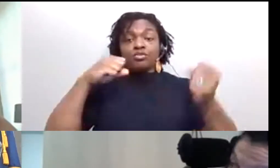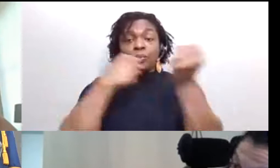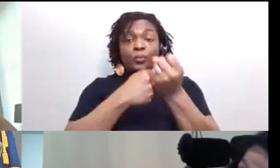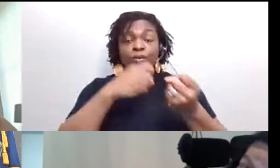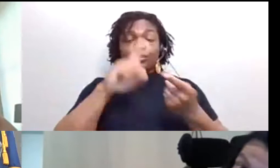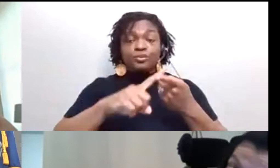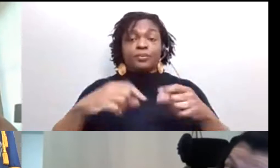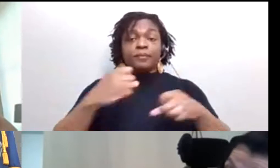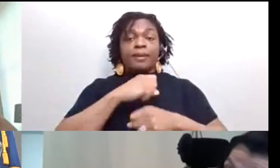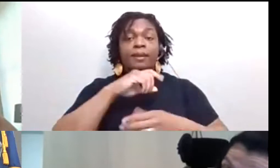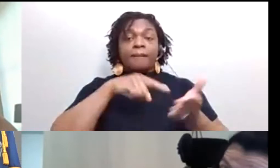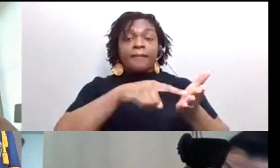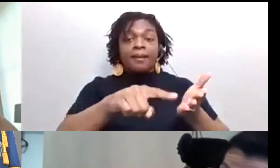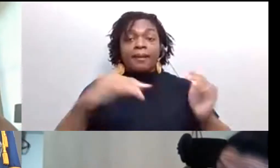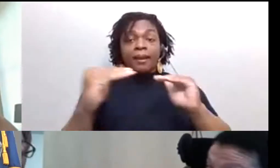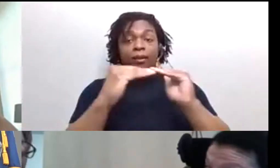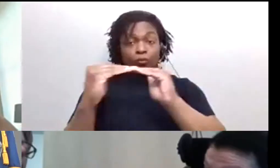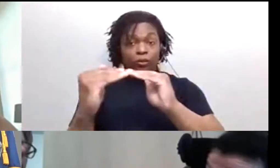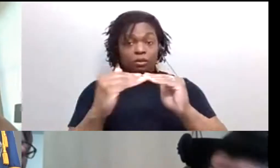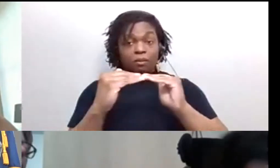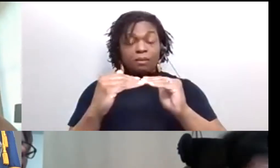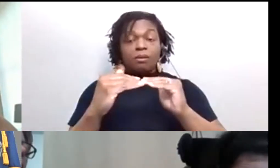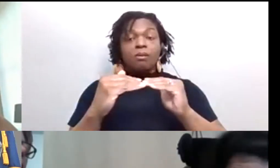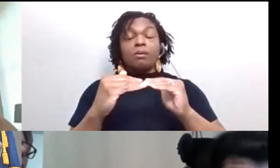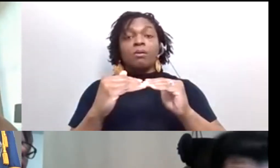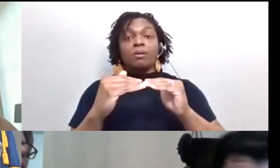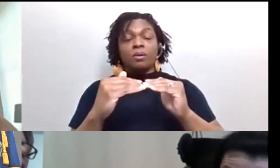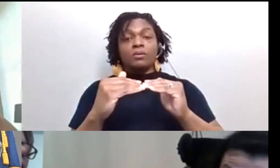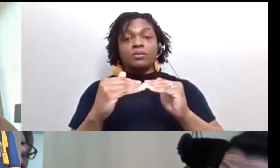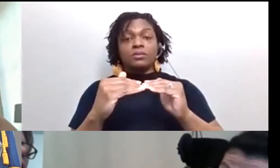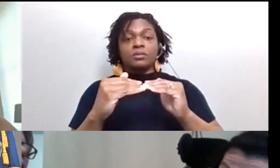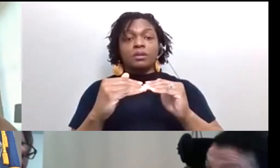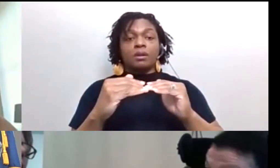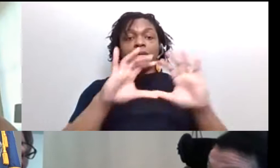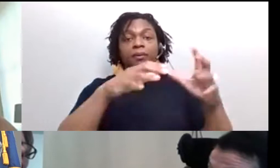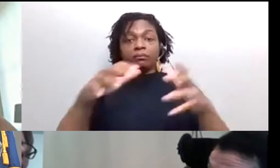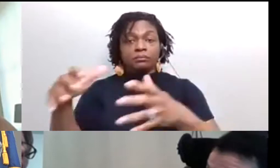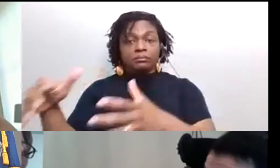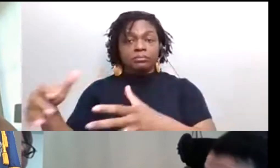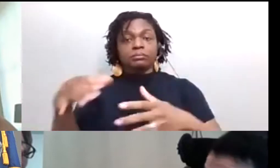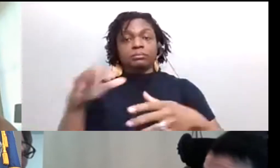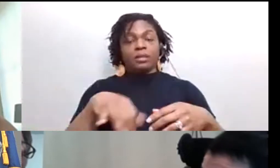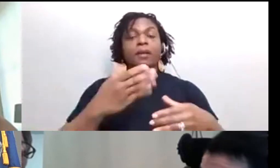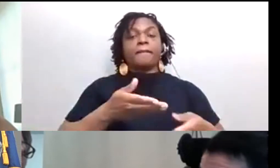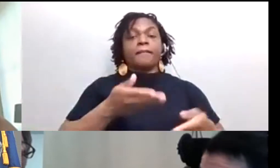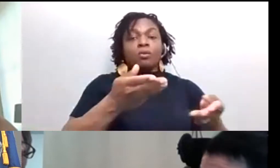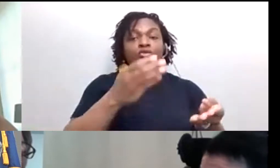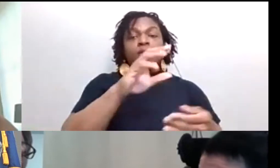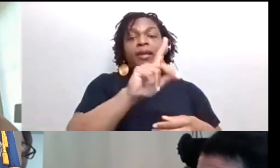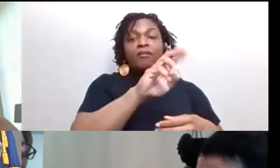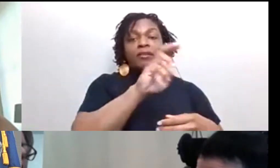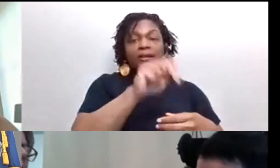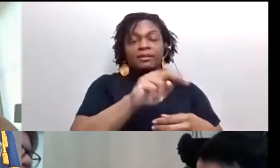make pay equitable among populations. The motion was made by Karen Scallon, seconded by Elaine